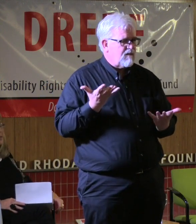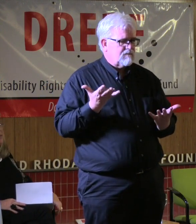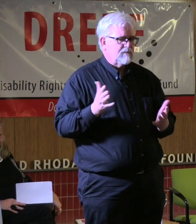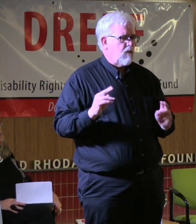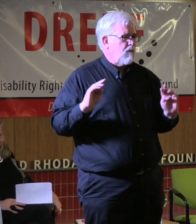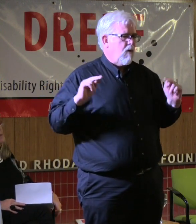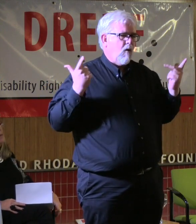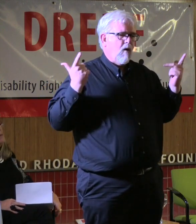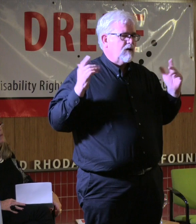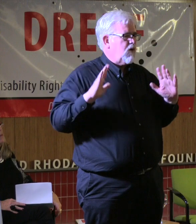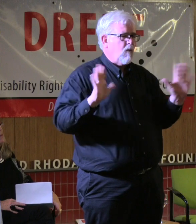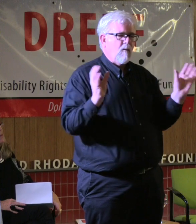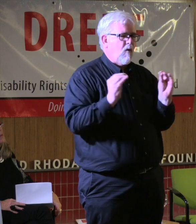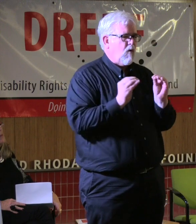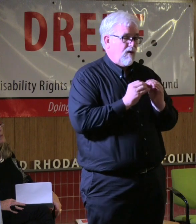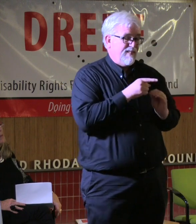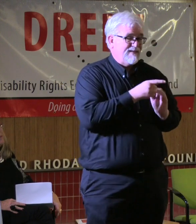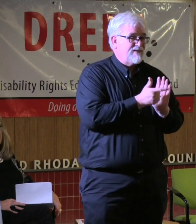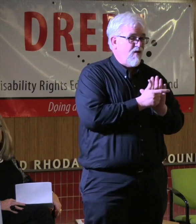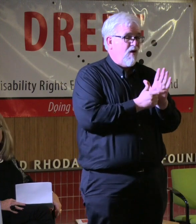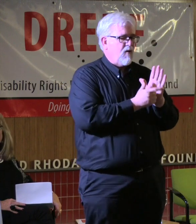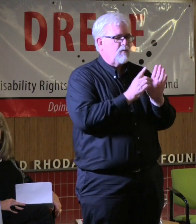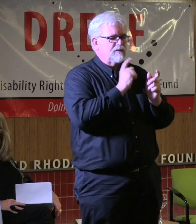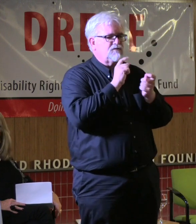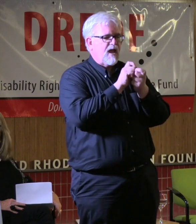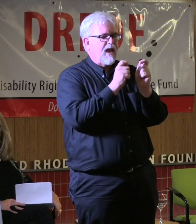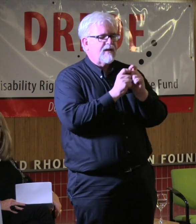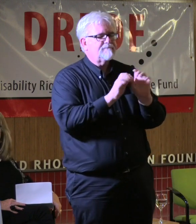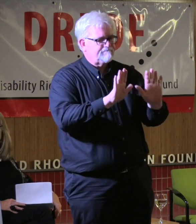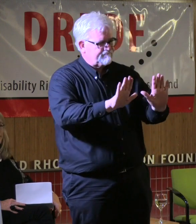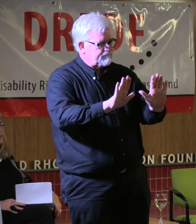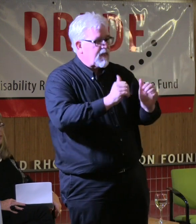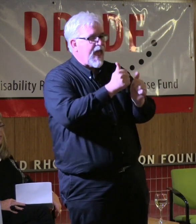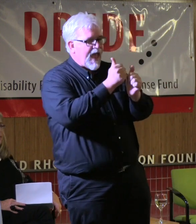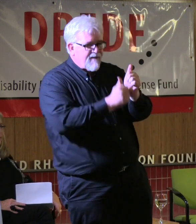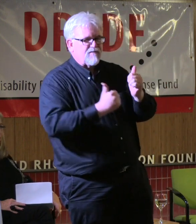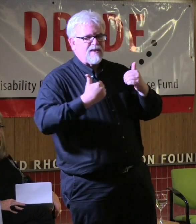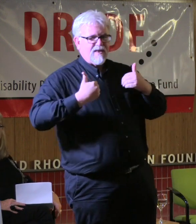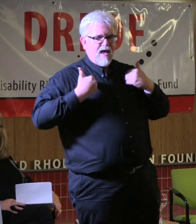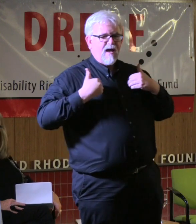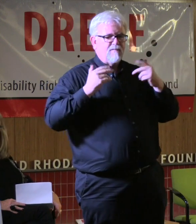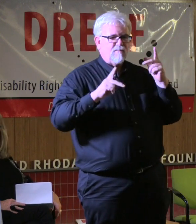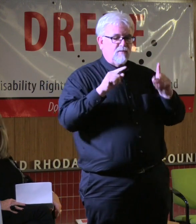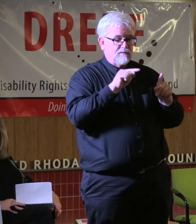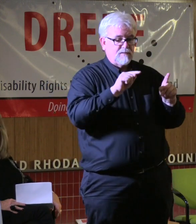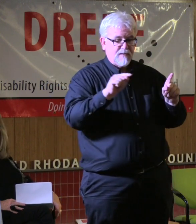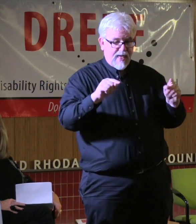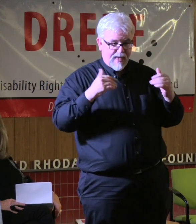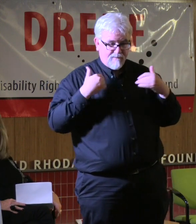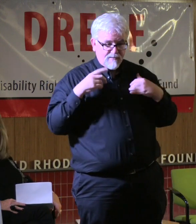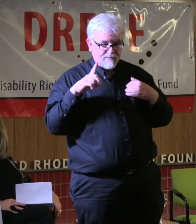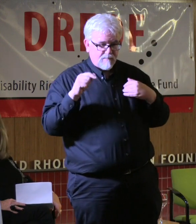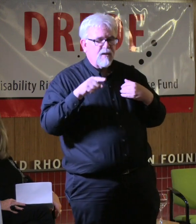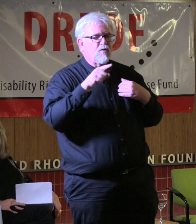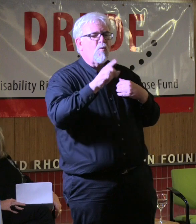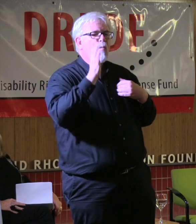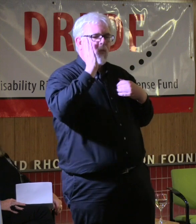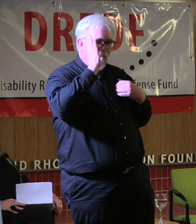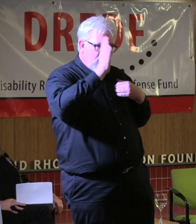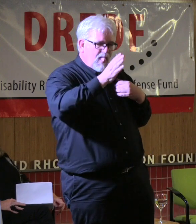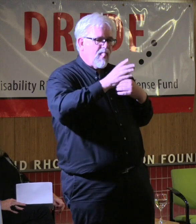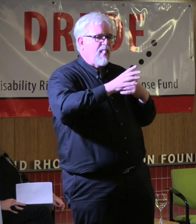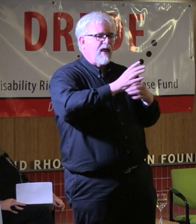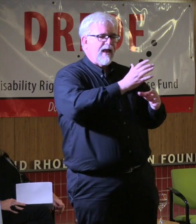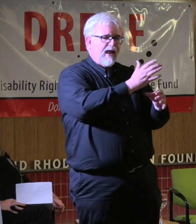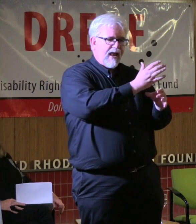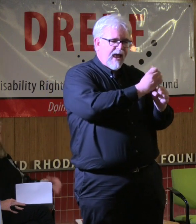Well, this is going to change that. This now says, okay, every young person with a disability, you're going to go